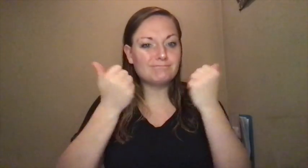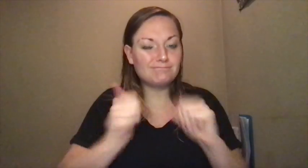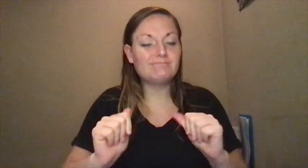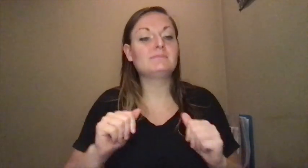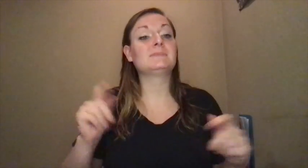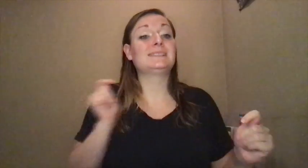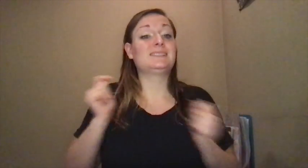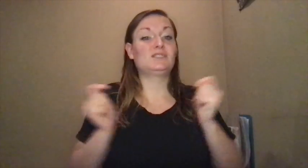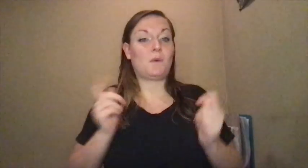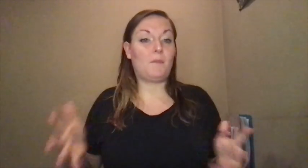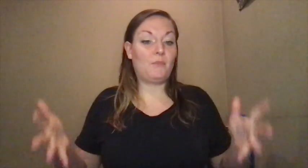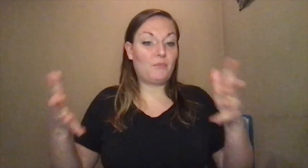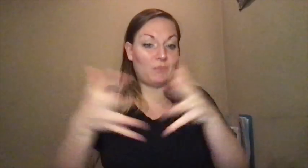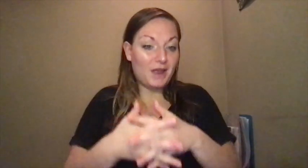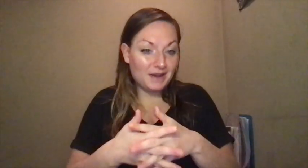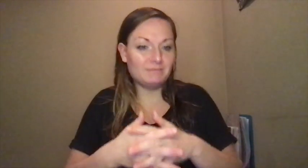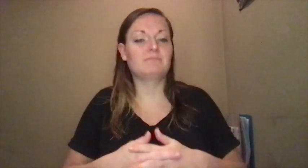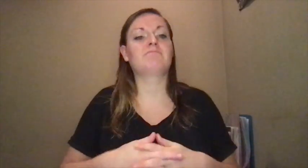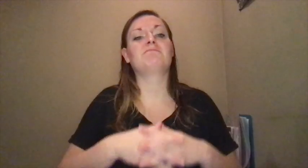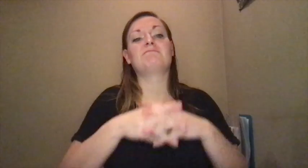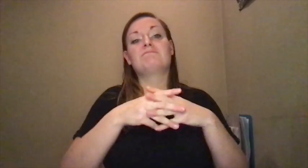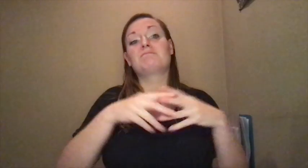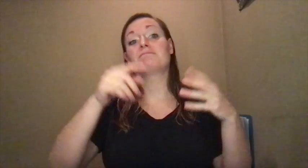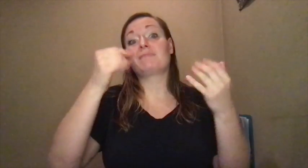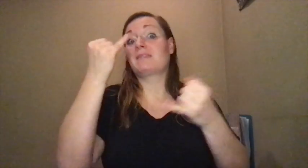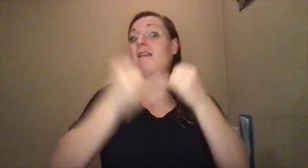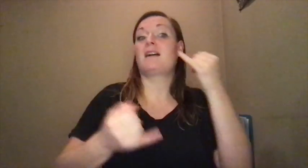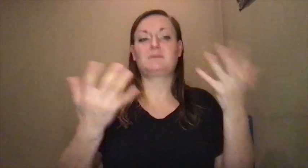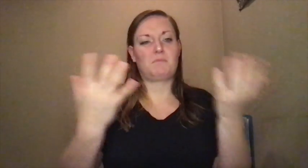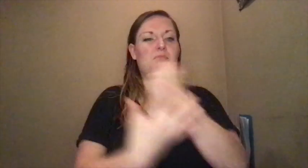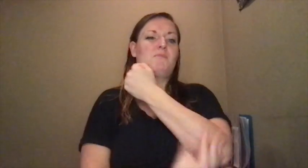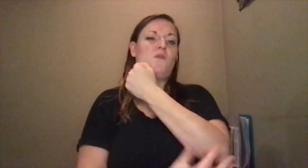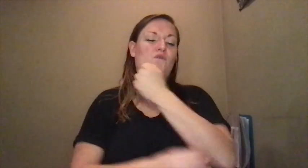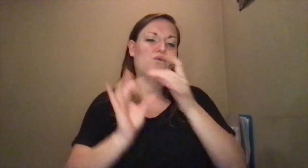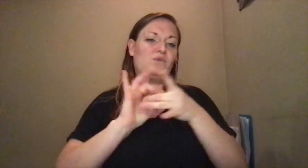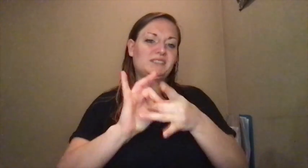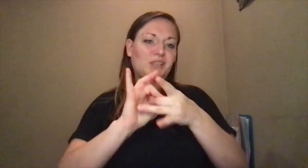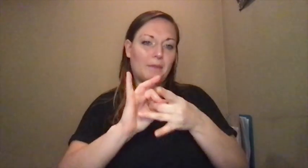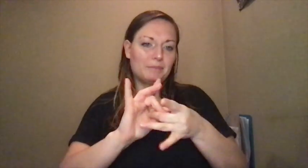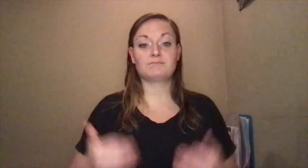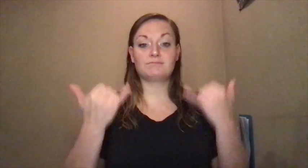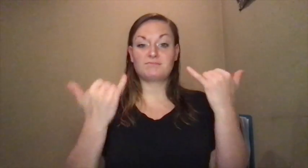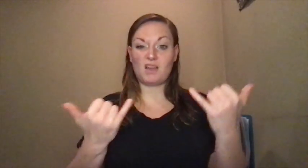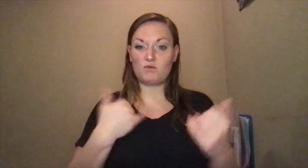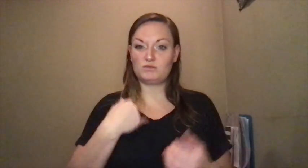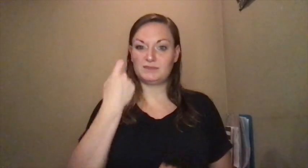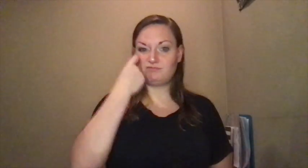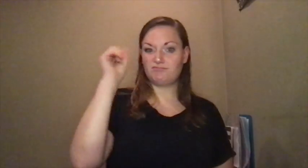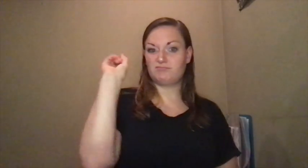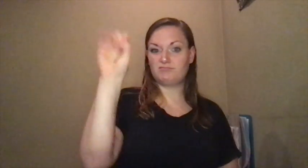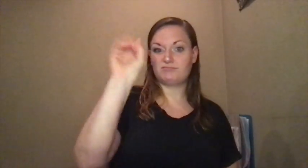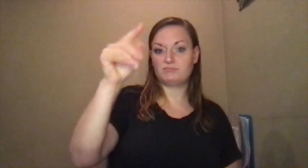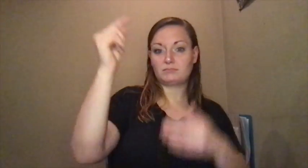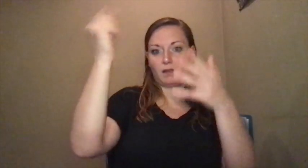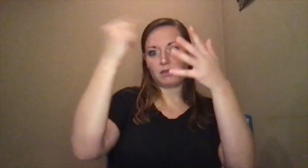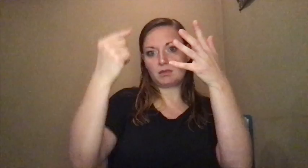like unstable electrons, not sure exactly where they should go, but popping from spot page, and starting to look like the Goombas are pieces